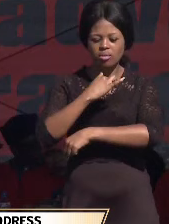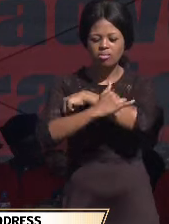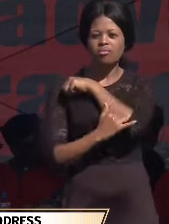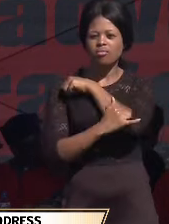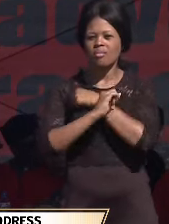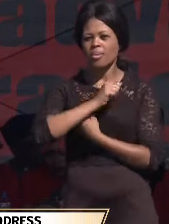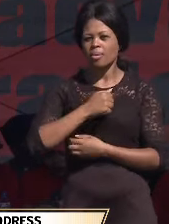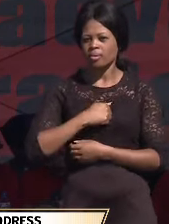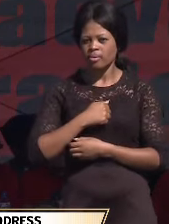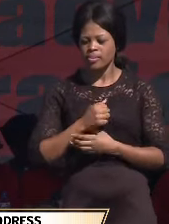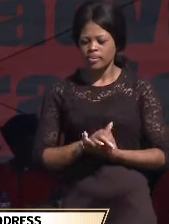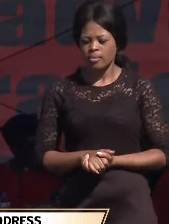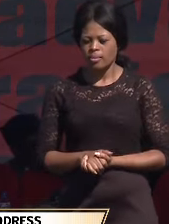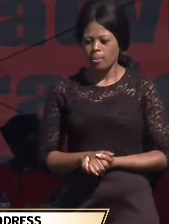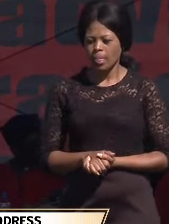country.